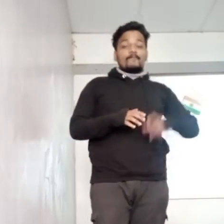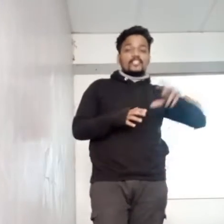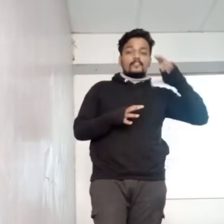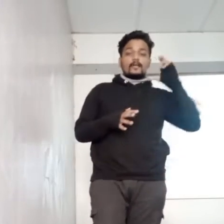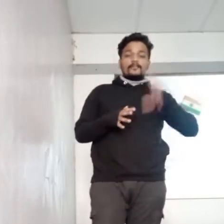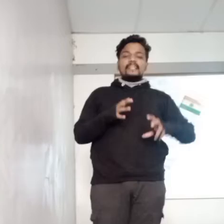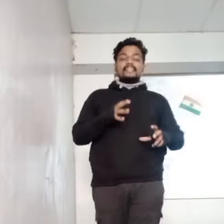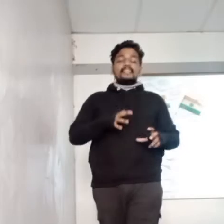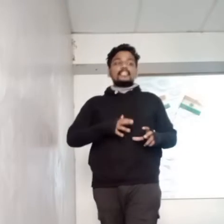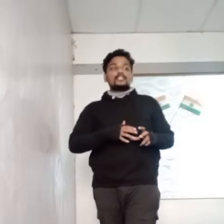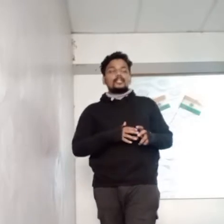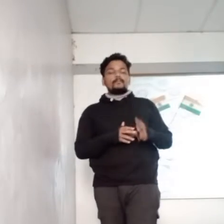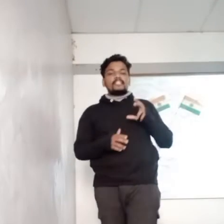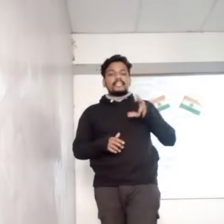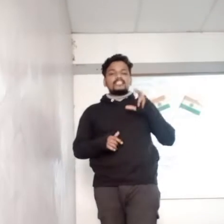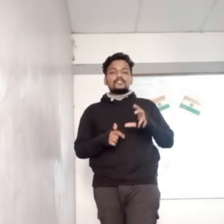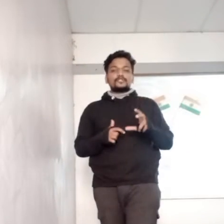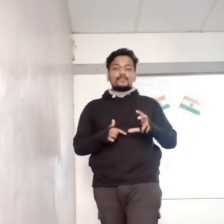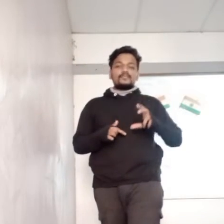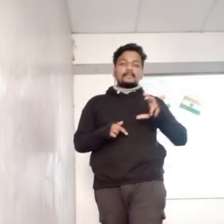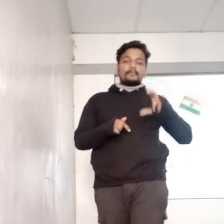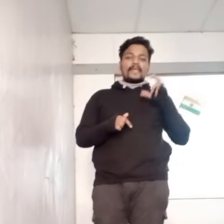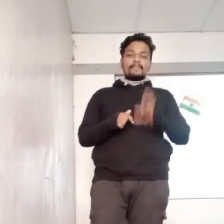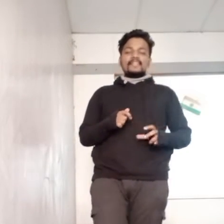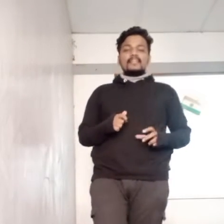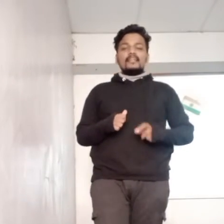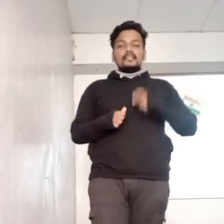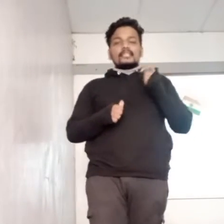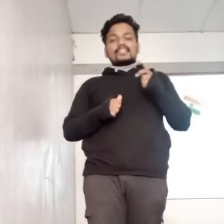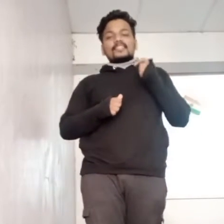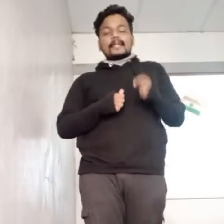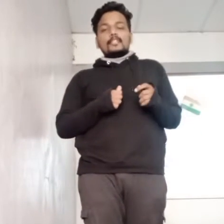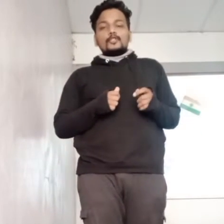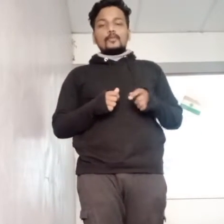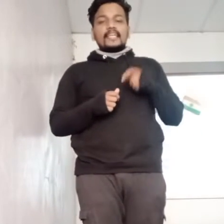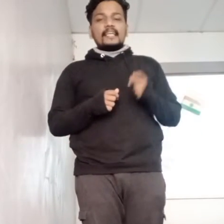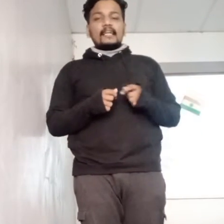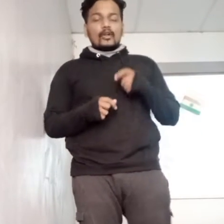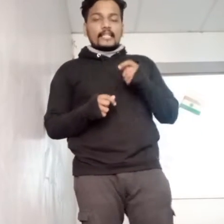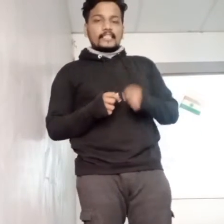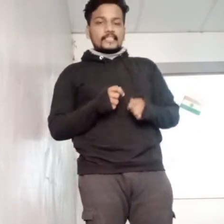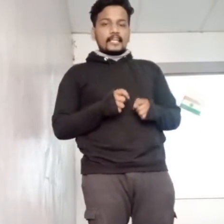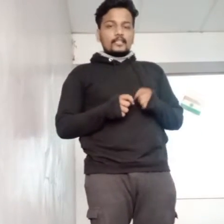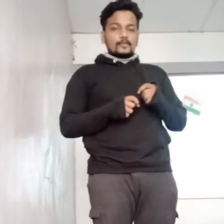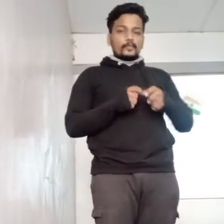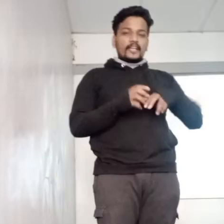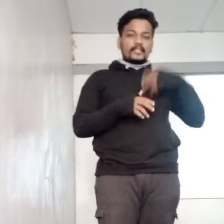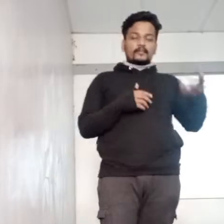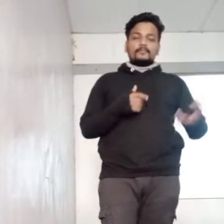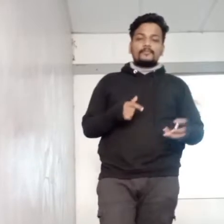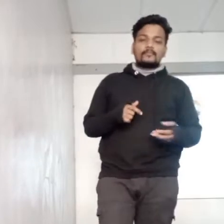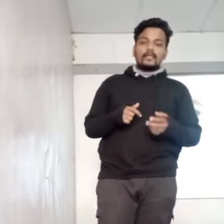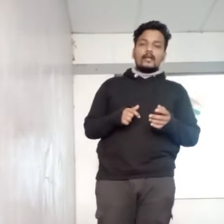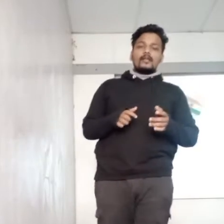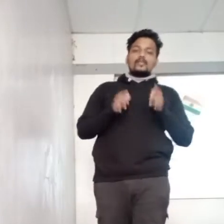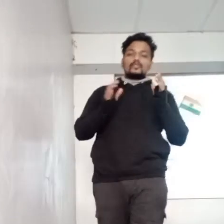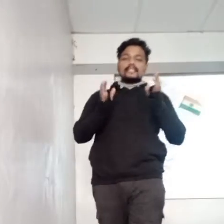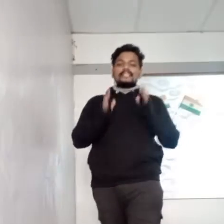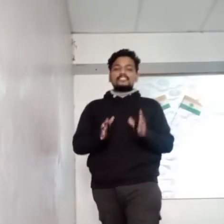the complete execution of that main method, that thread should be killed or that thread should be returned. So that is the